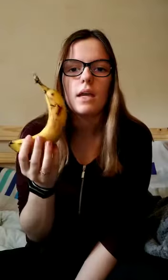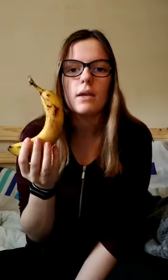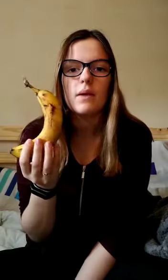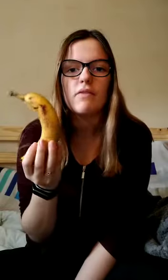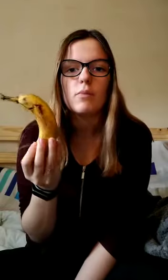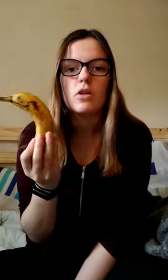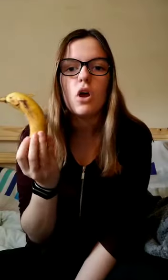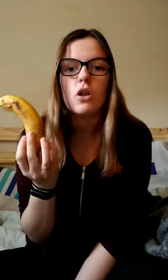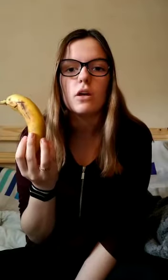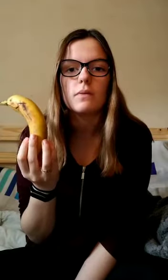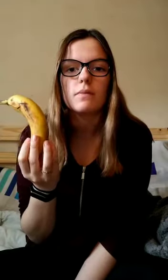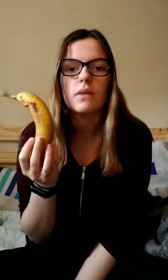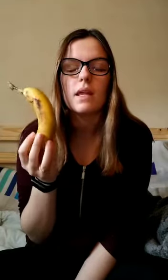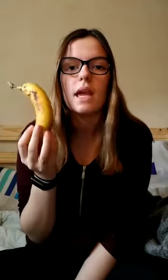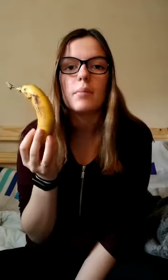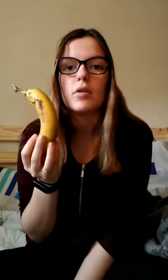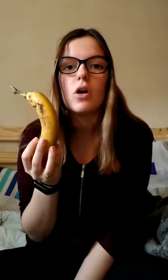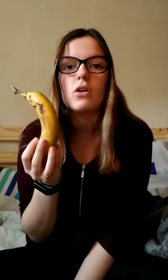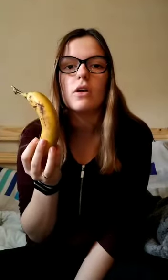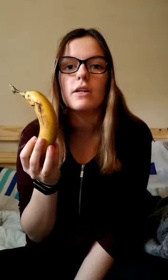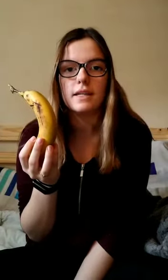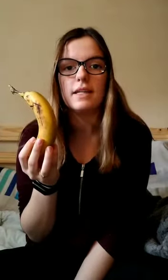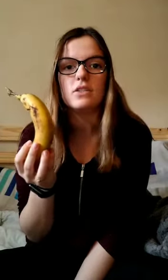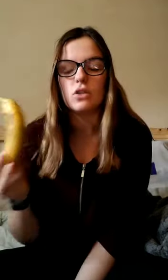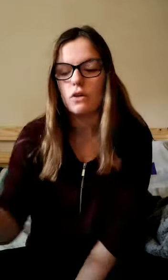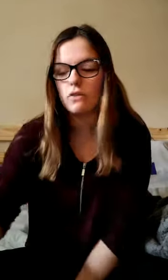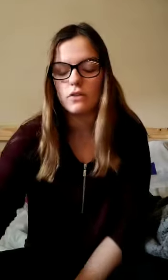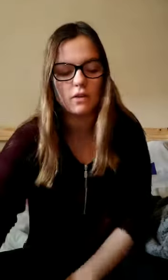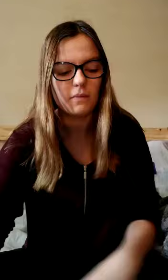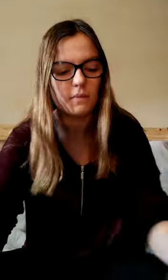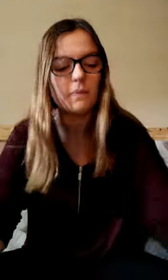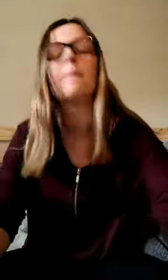Here we have a banana. A banana is soft.